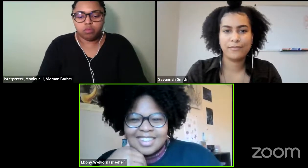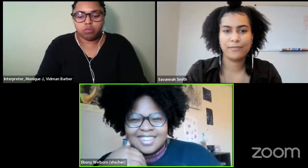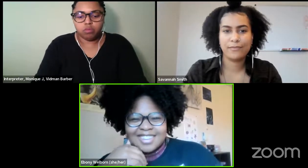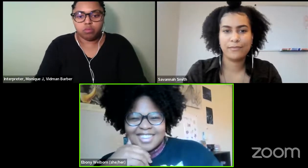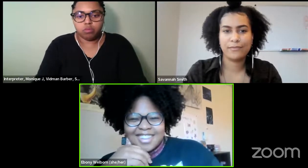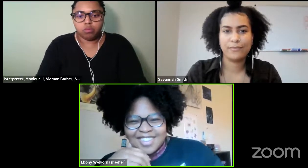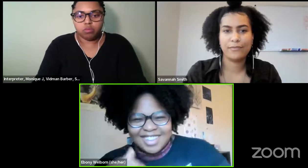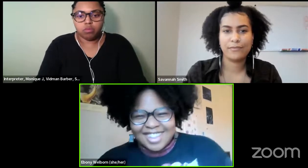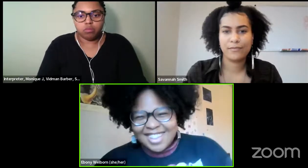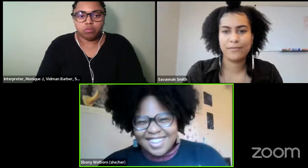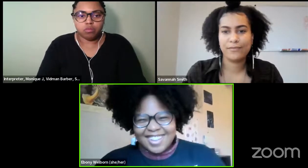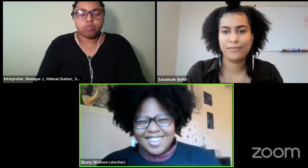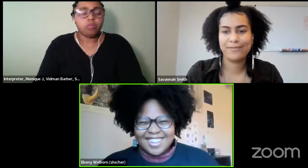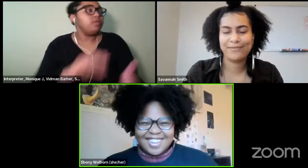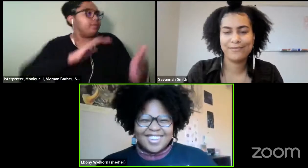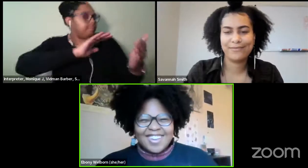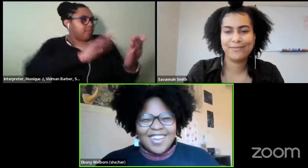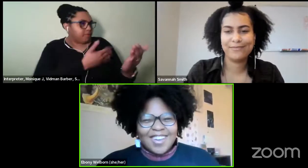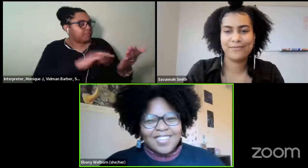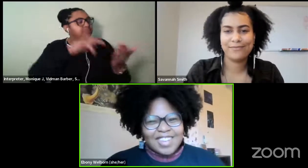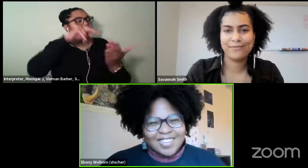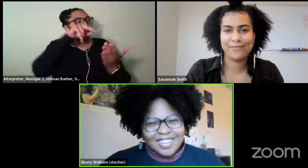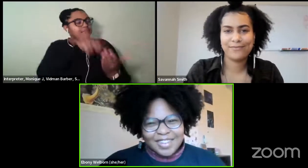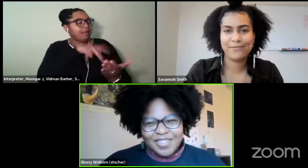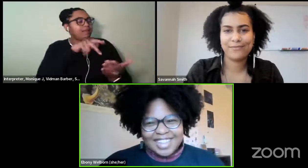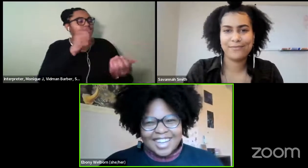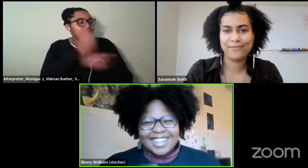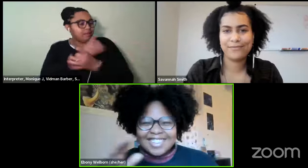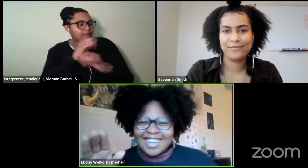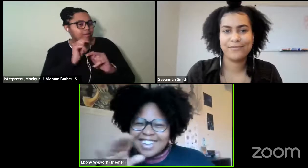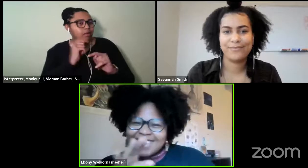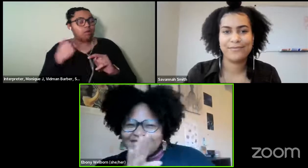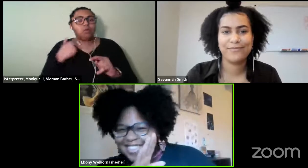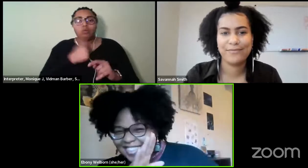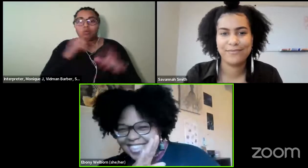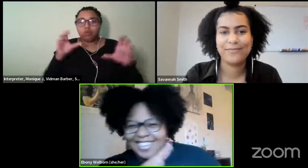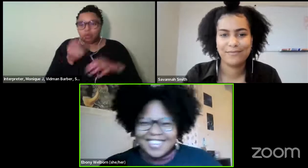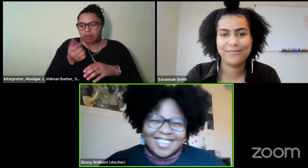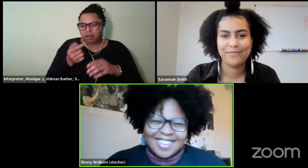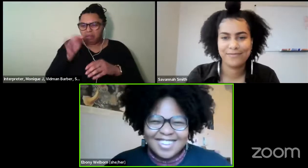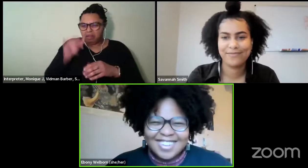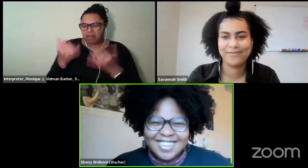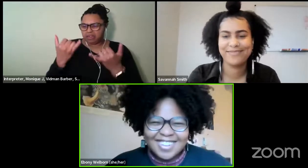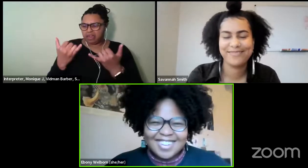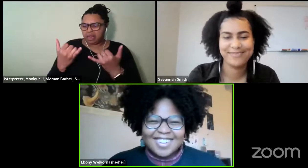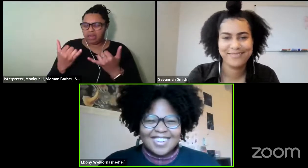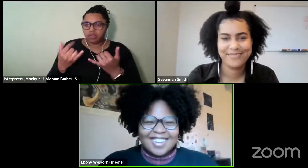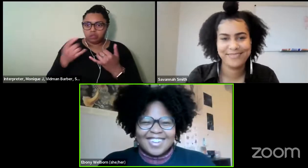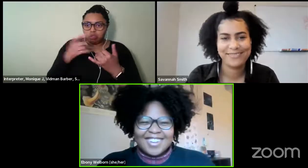Music, dance, love it. We'll be doing a little bit of that today, just so you know.